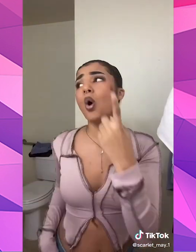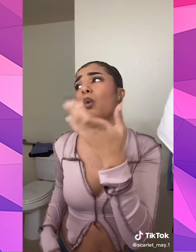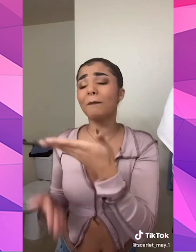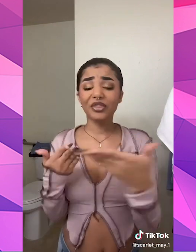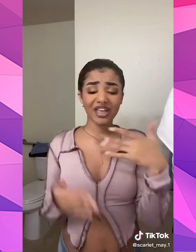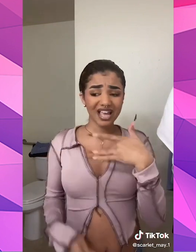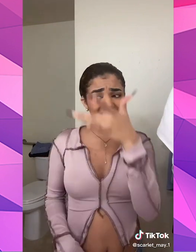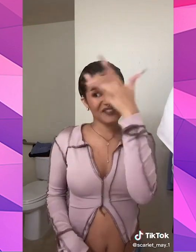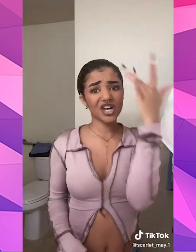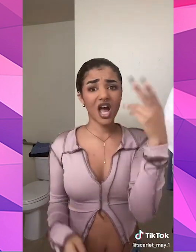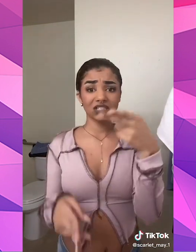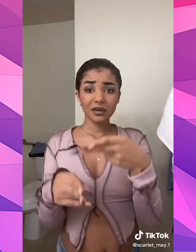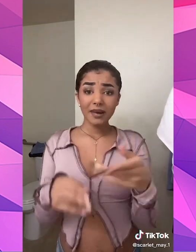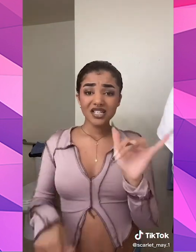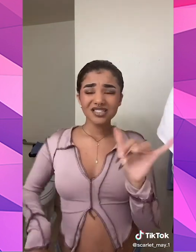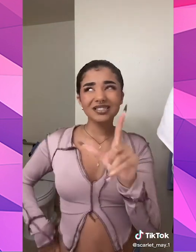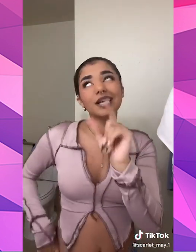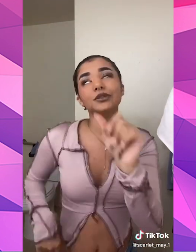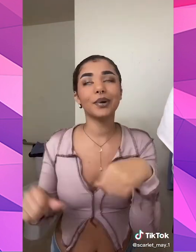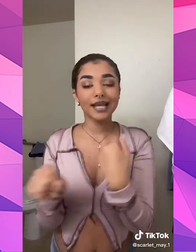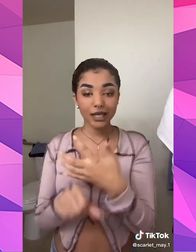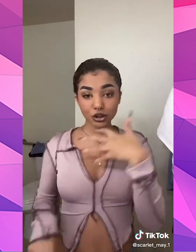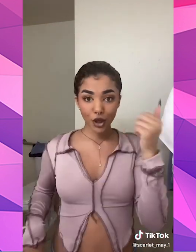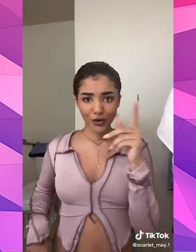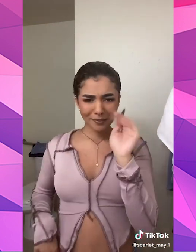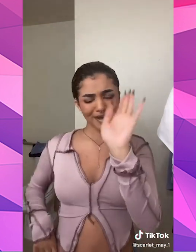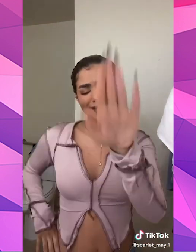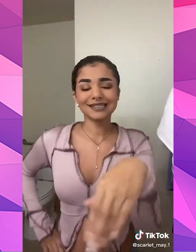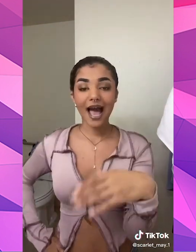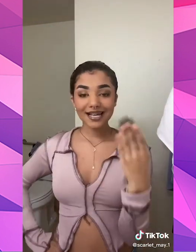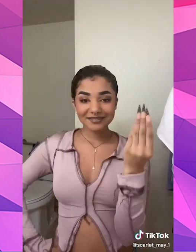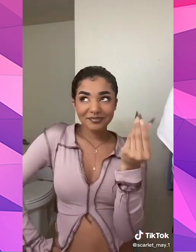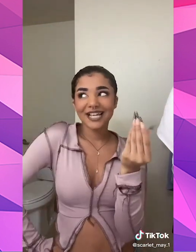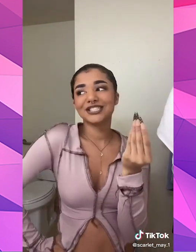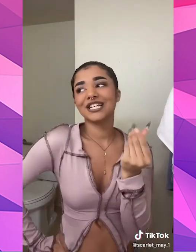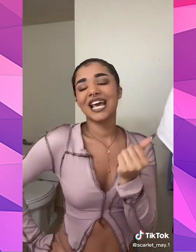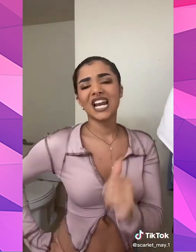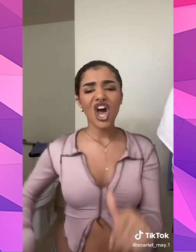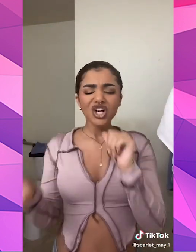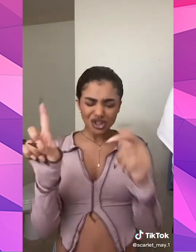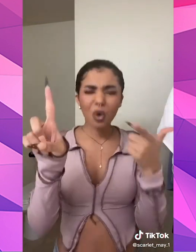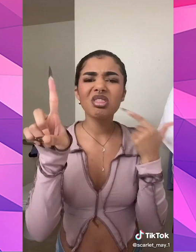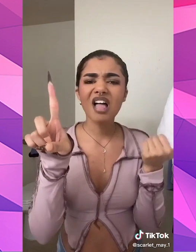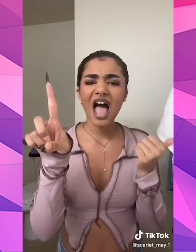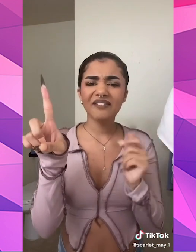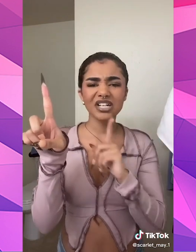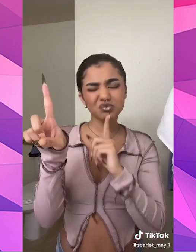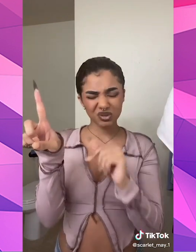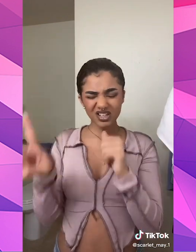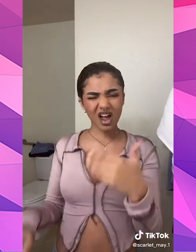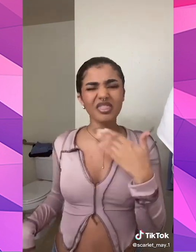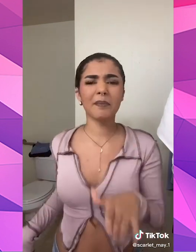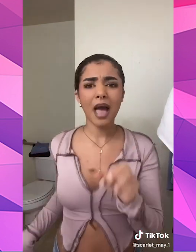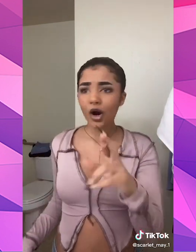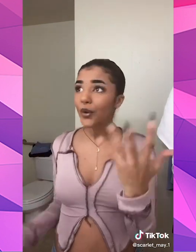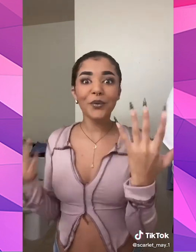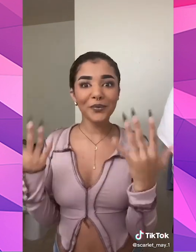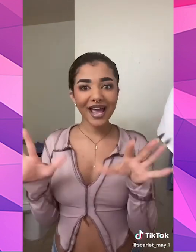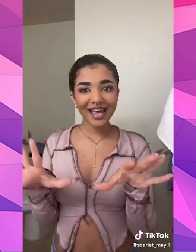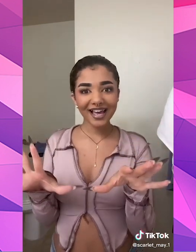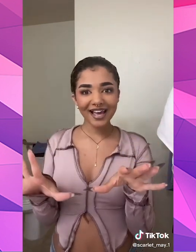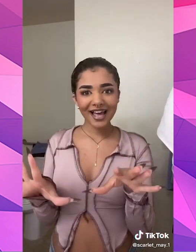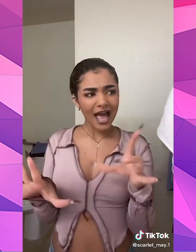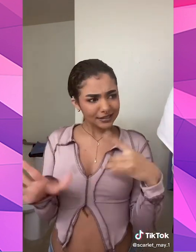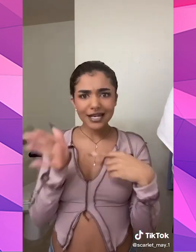One more thing I forgot to mention He's like 20 years older But he's got his pension Don't laugh He's really not that bad Ooh,